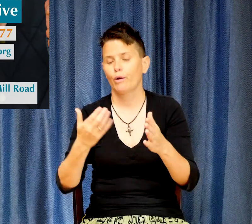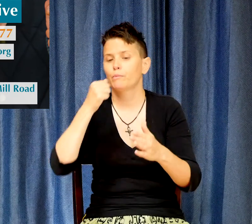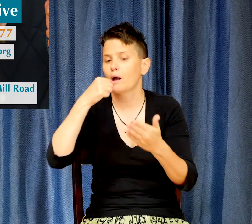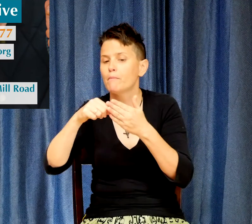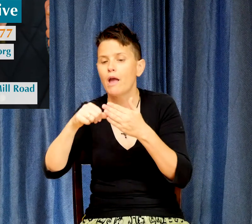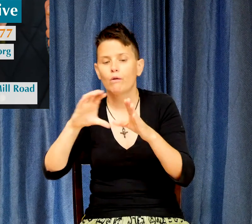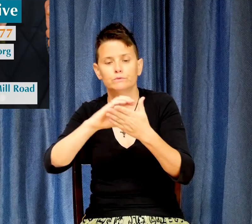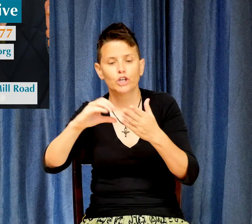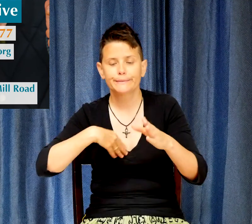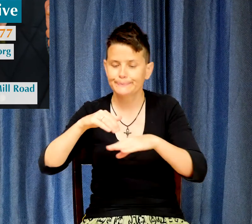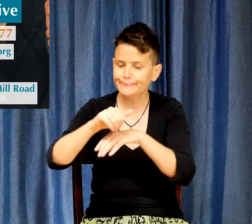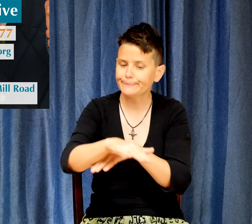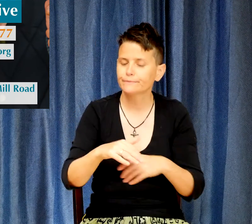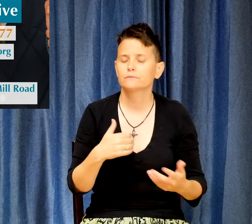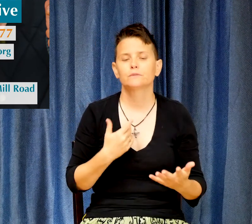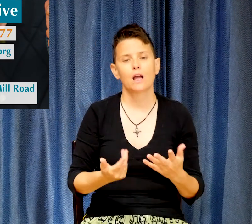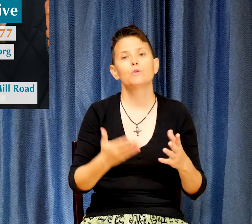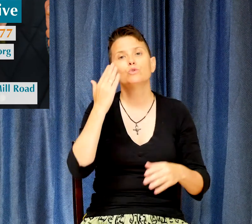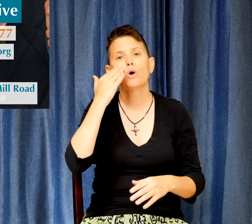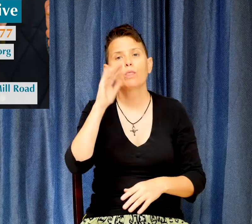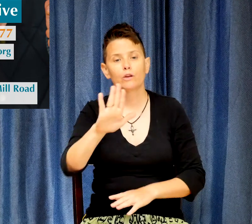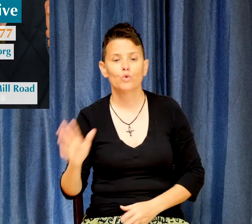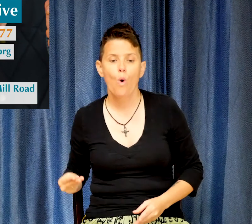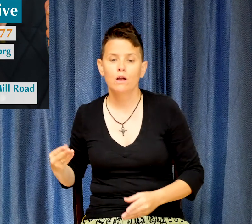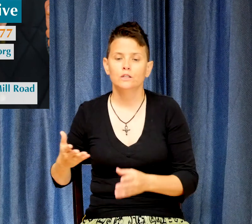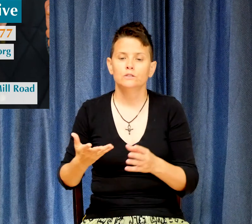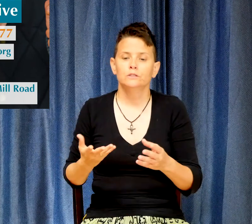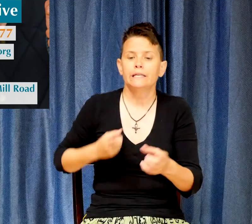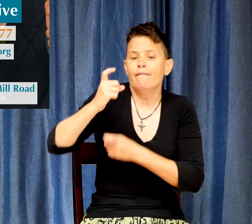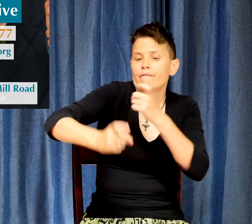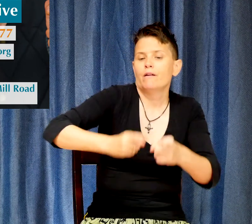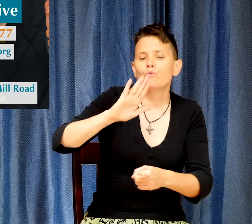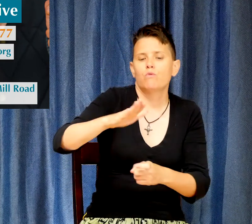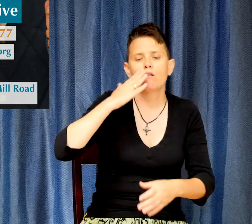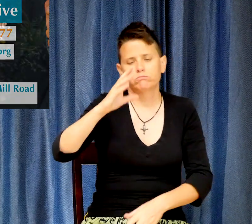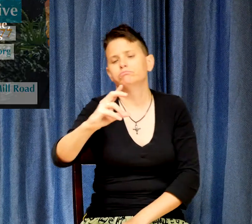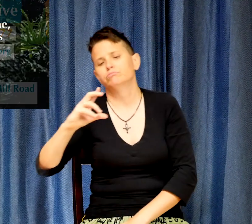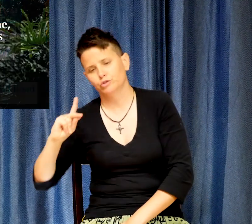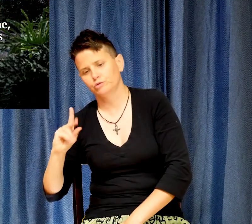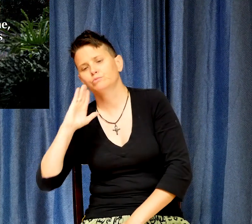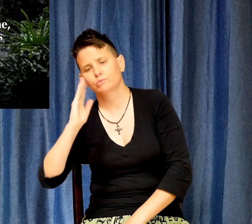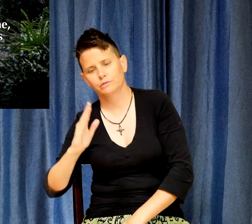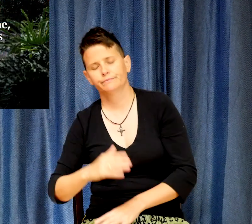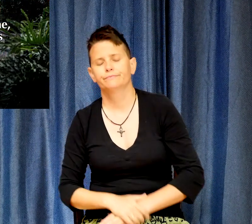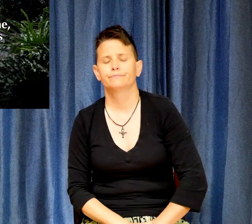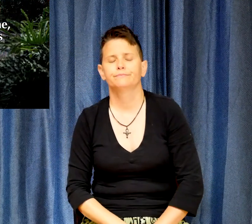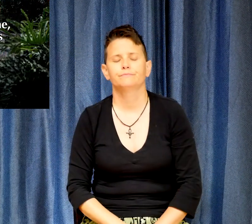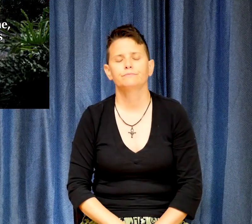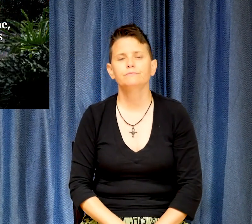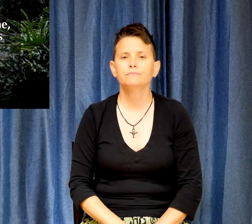your generosity and know that it will return to you tenfold. So let's speak our offering affirmation together.